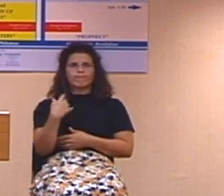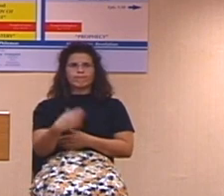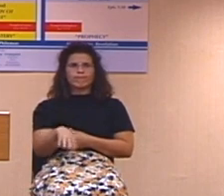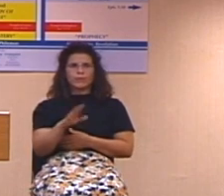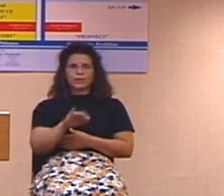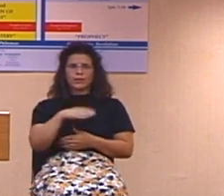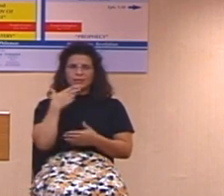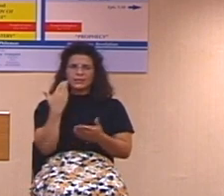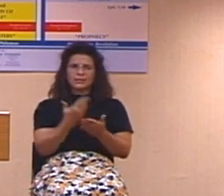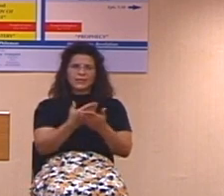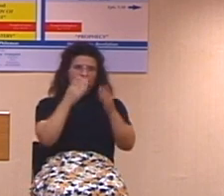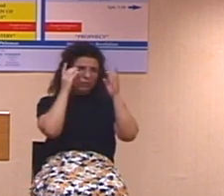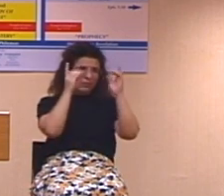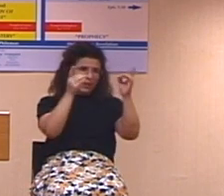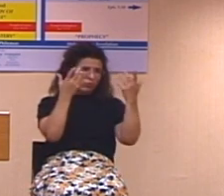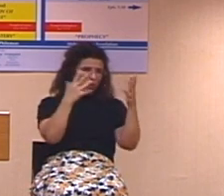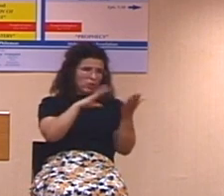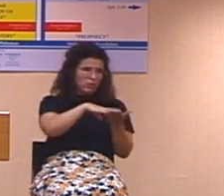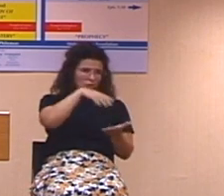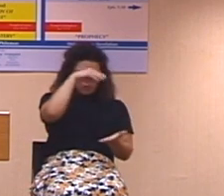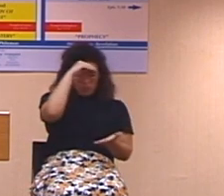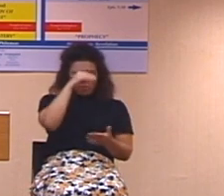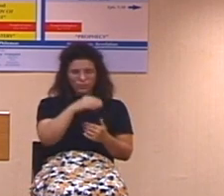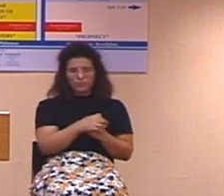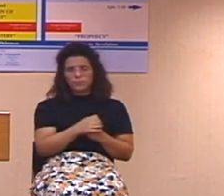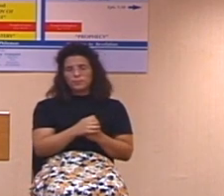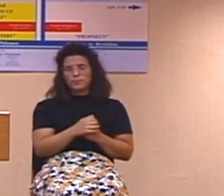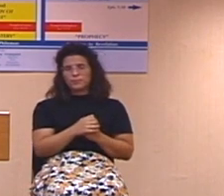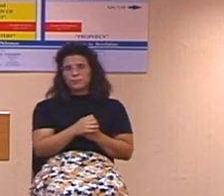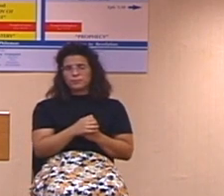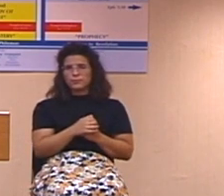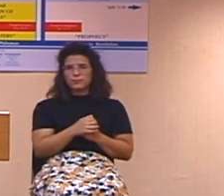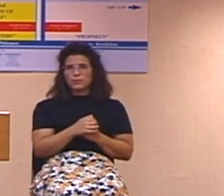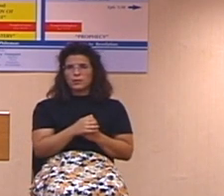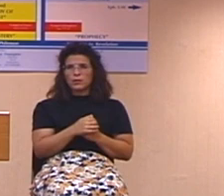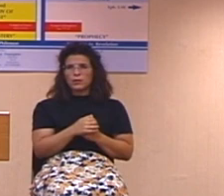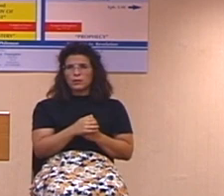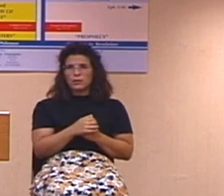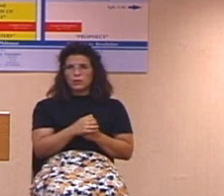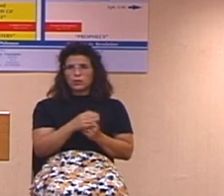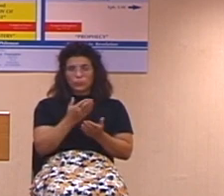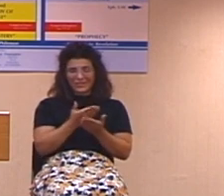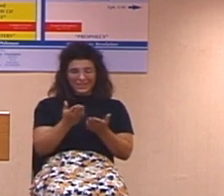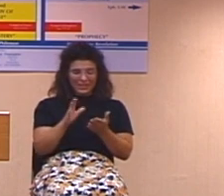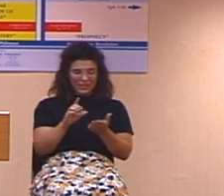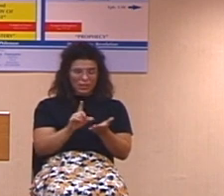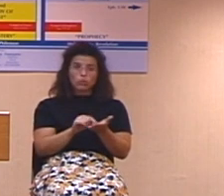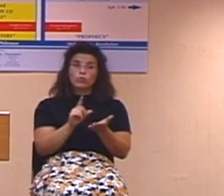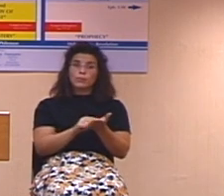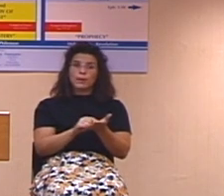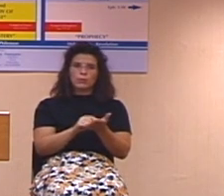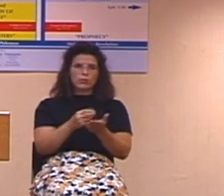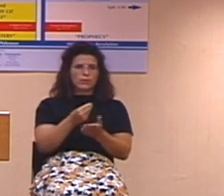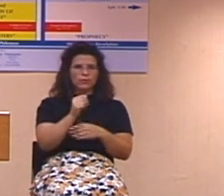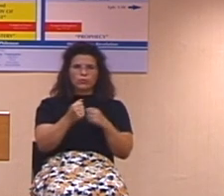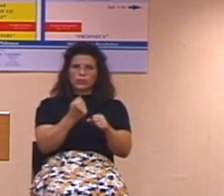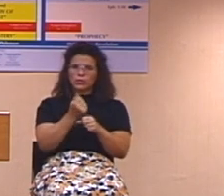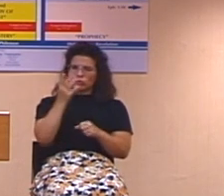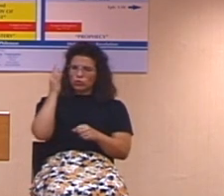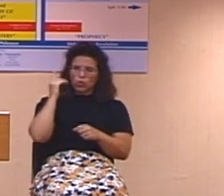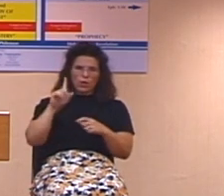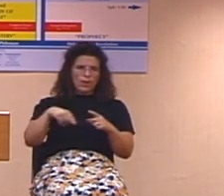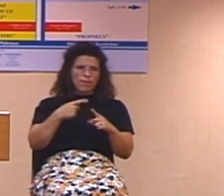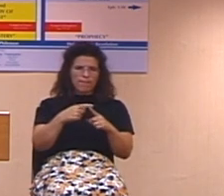doctrine learned. There was a thing in the paper a few years ago about Billy